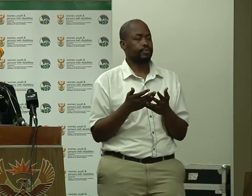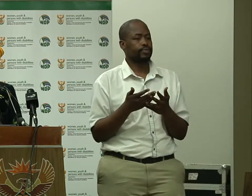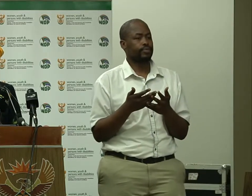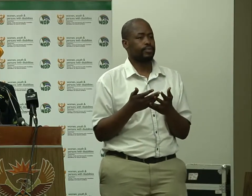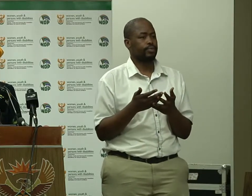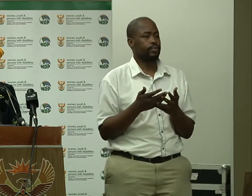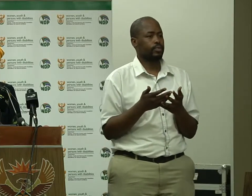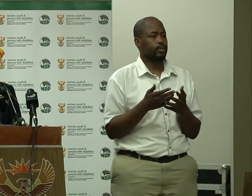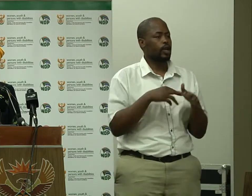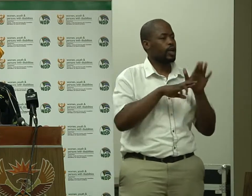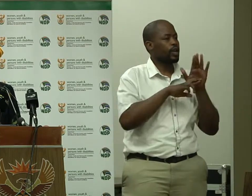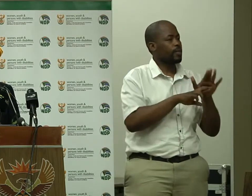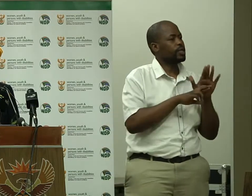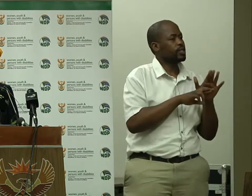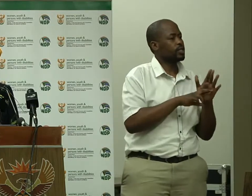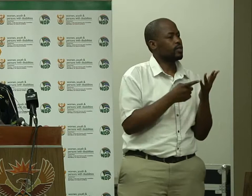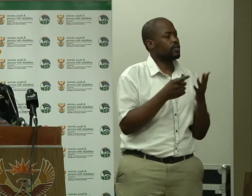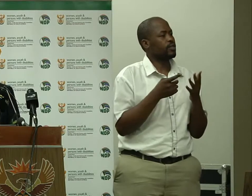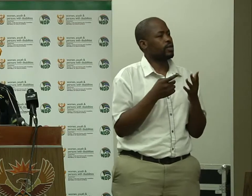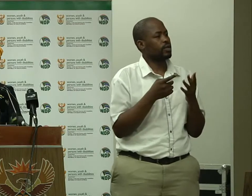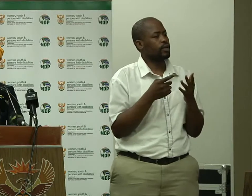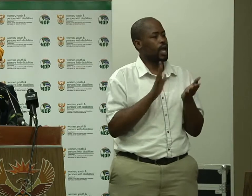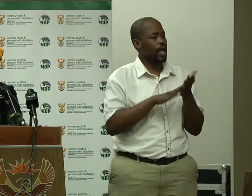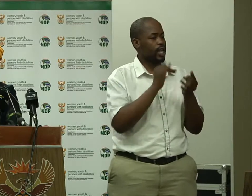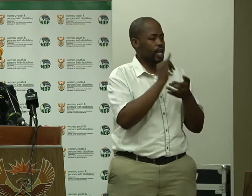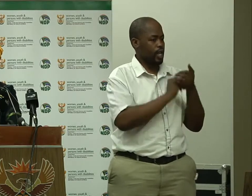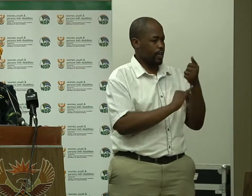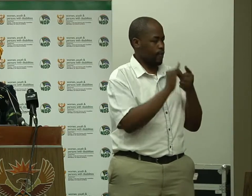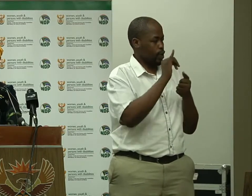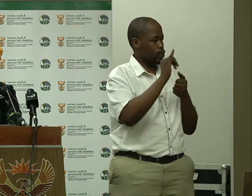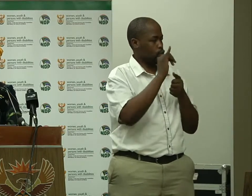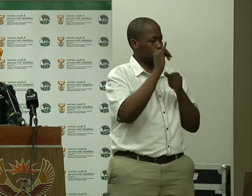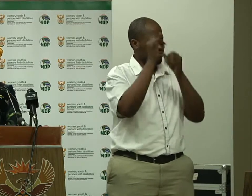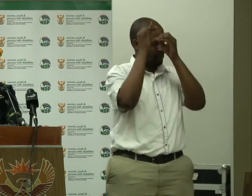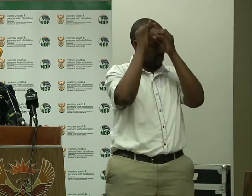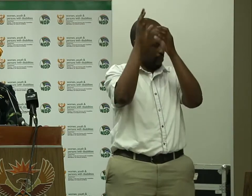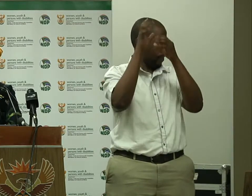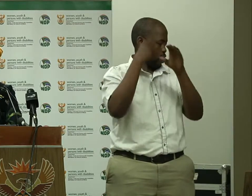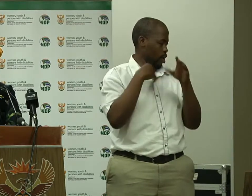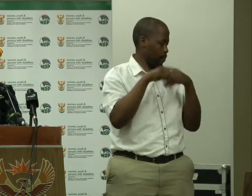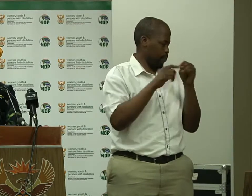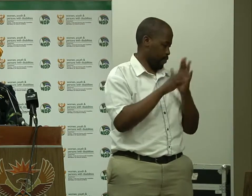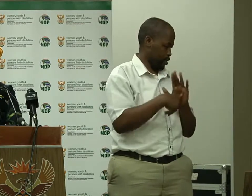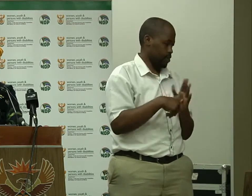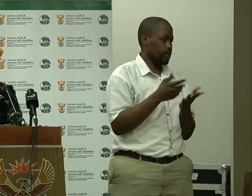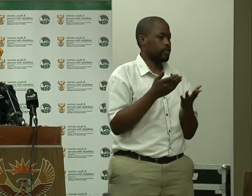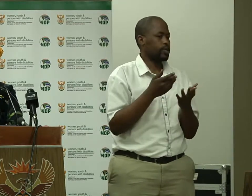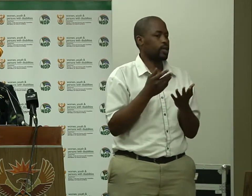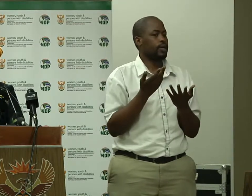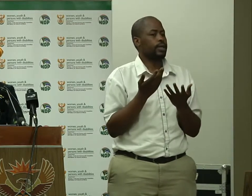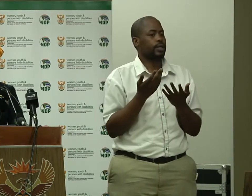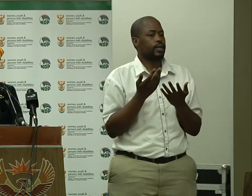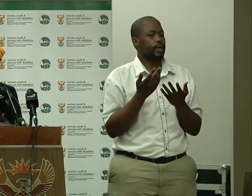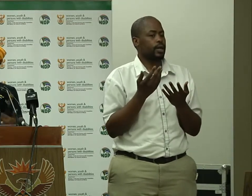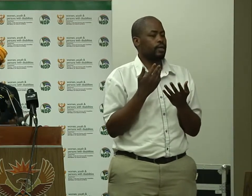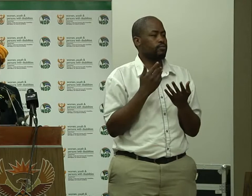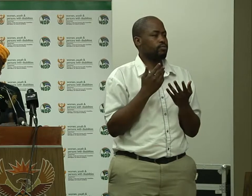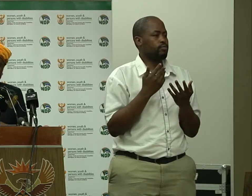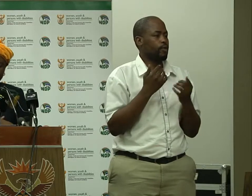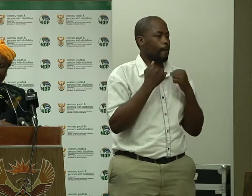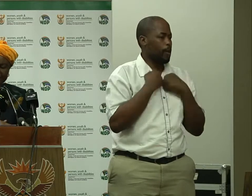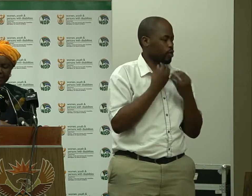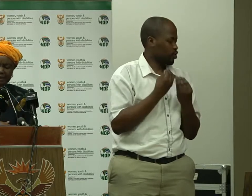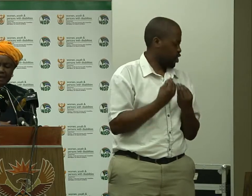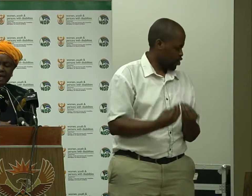impairment, representatives as well as individual experts with disabilities, children and